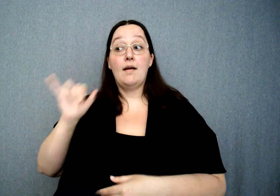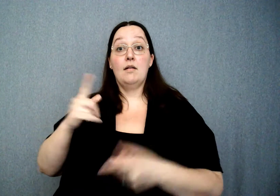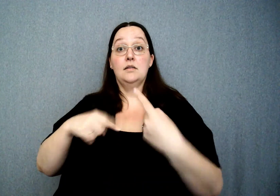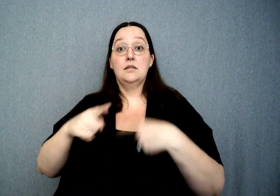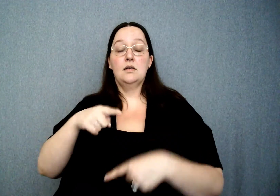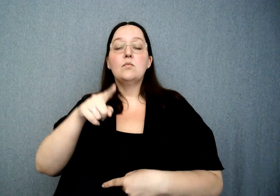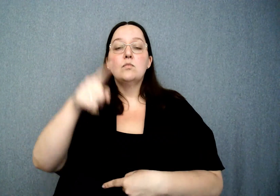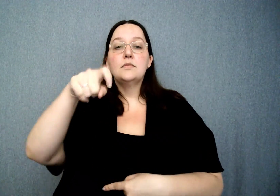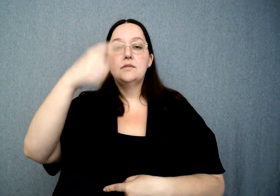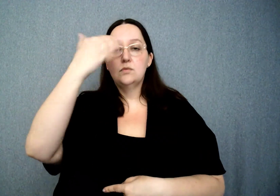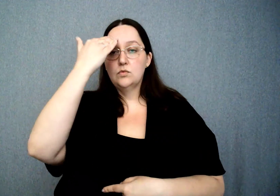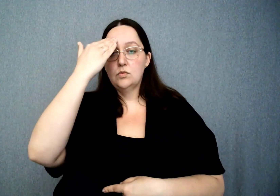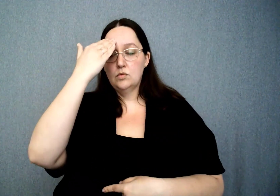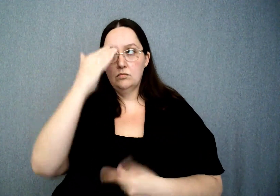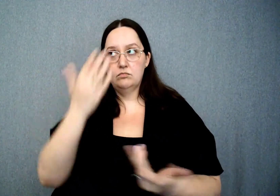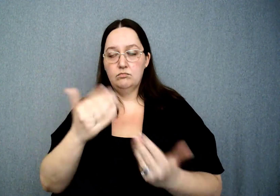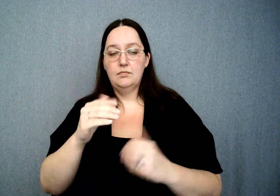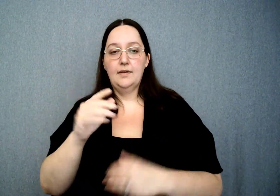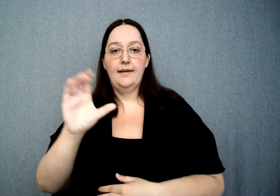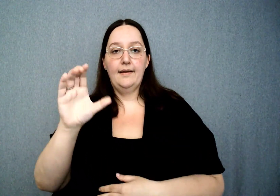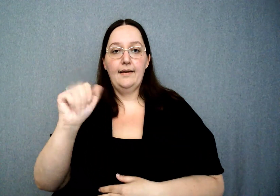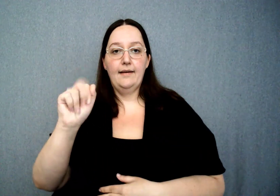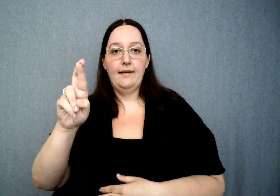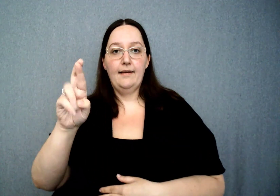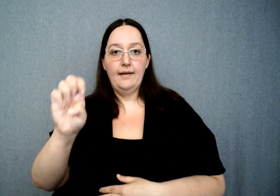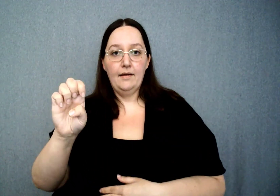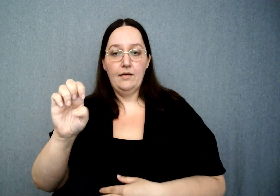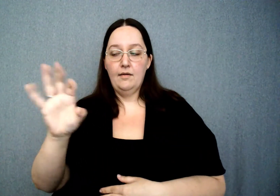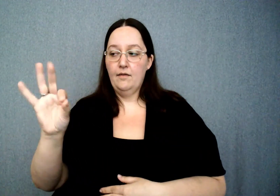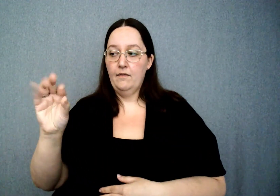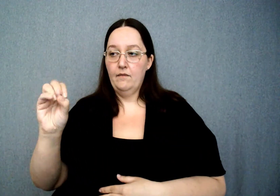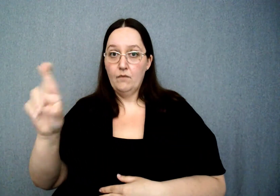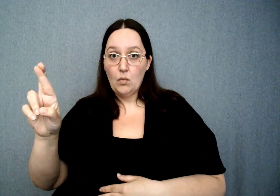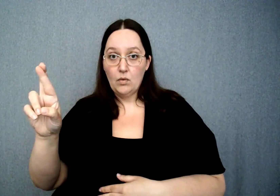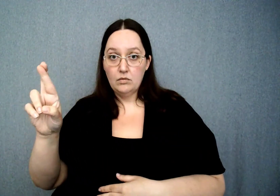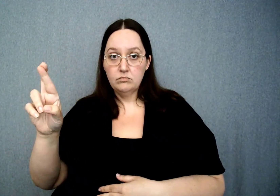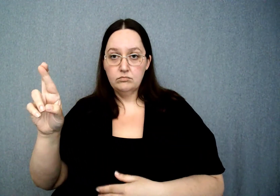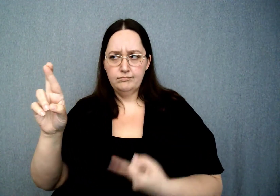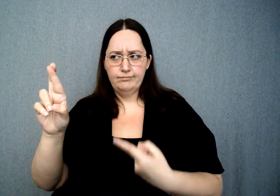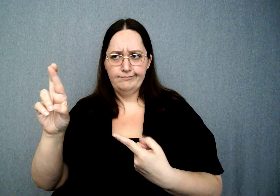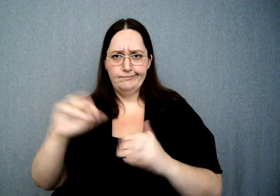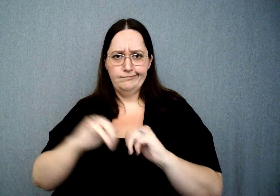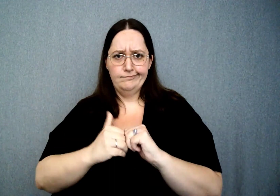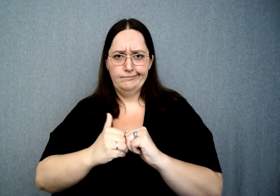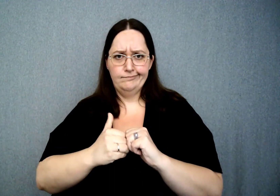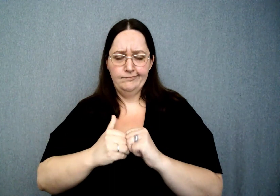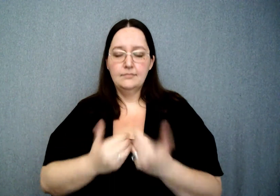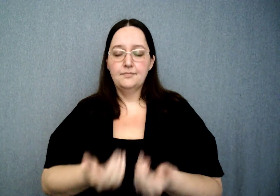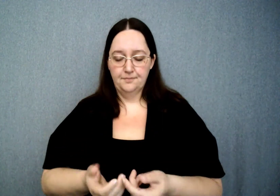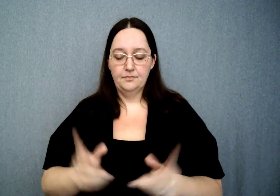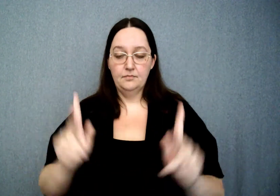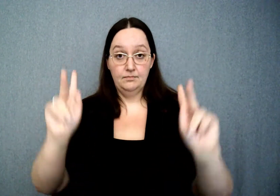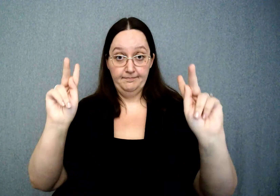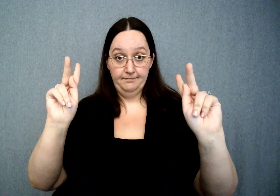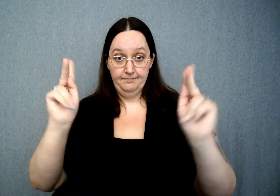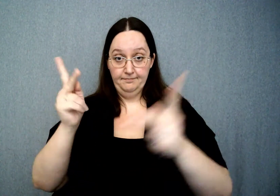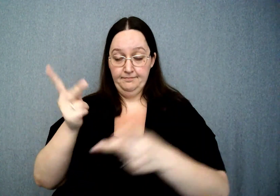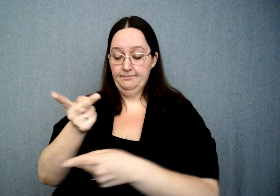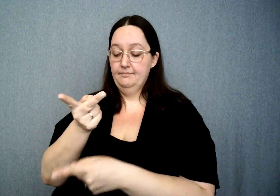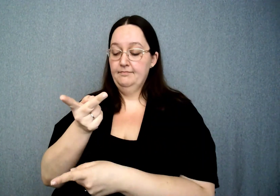In order to know caretaker, you need to know the sign for care for or careful. To care for someone, you're going to